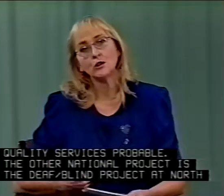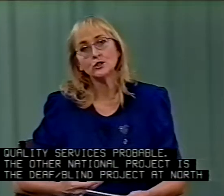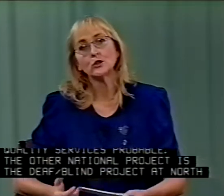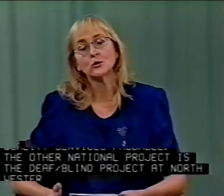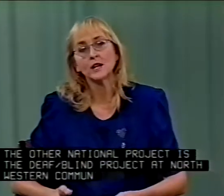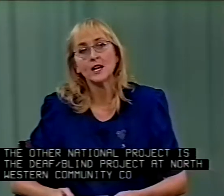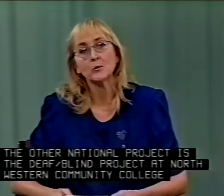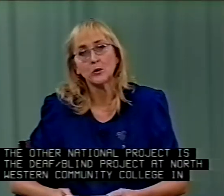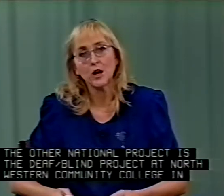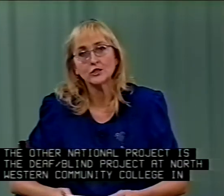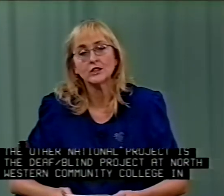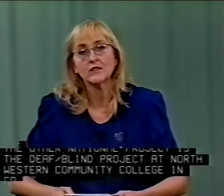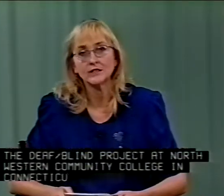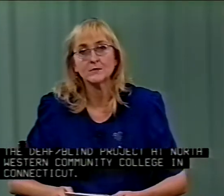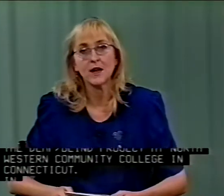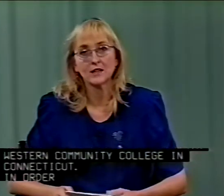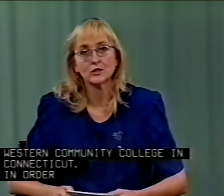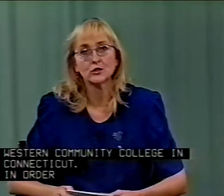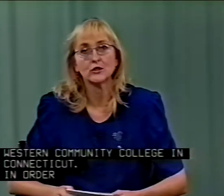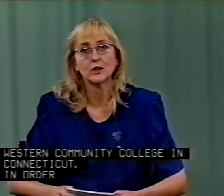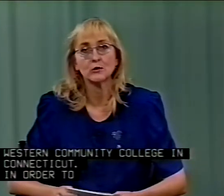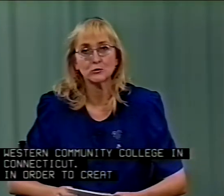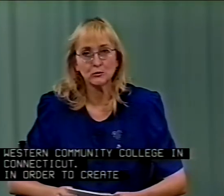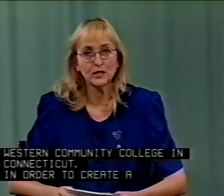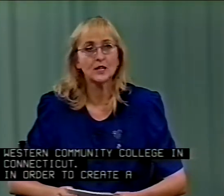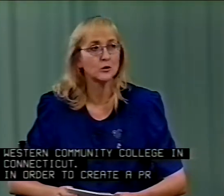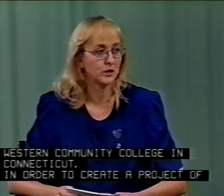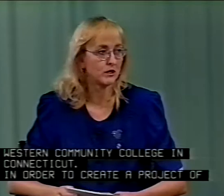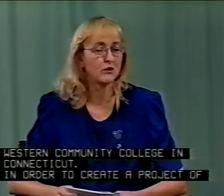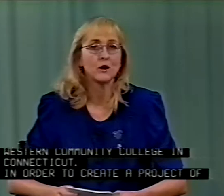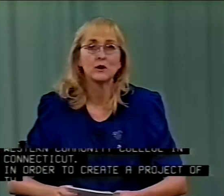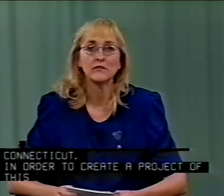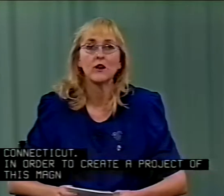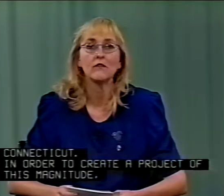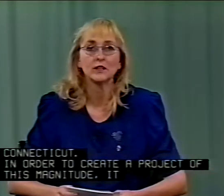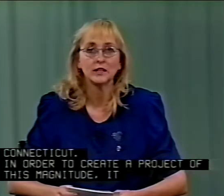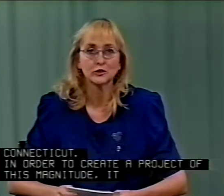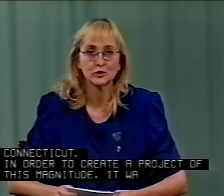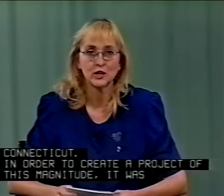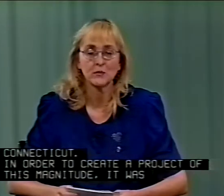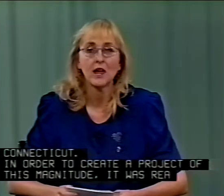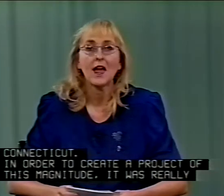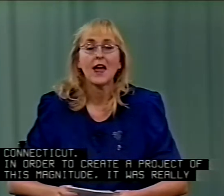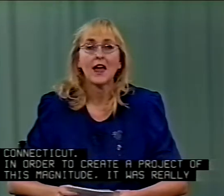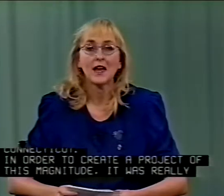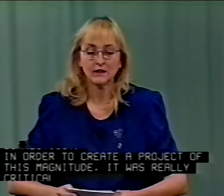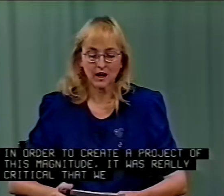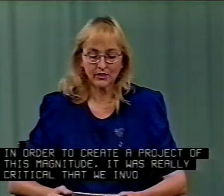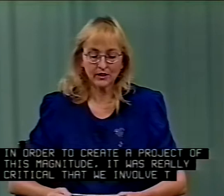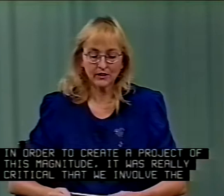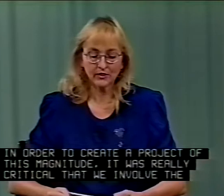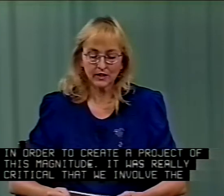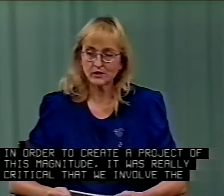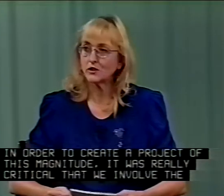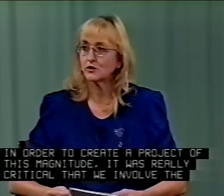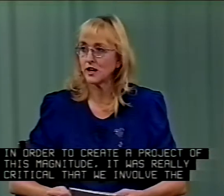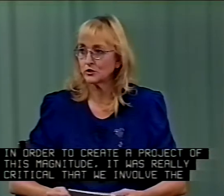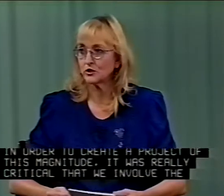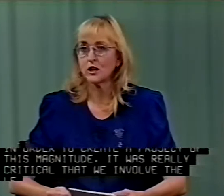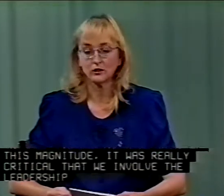to create a project of this magnitude, it was really critical that we involve the leadership. And I think that Dr. Anderson alluded